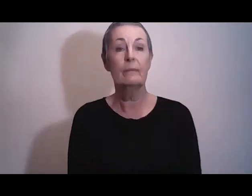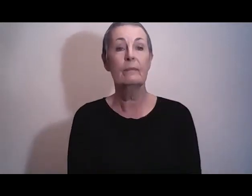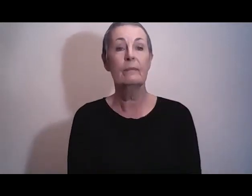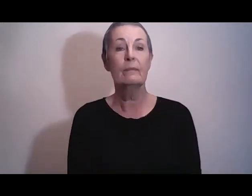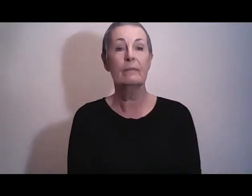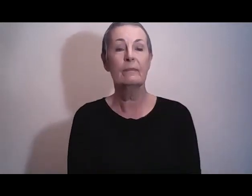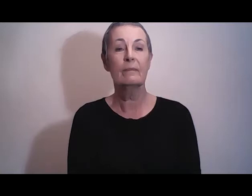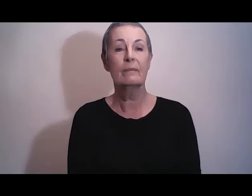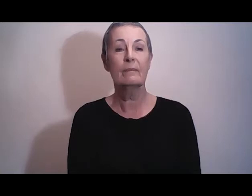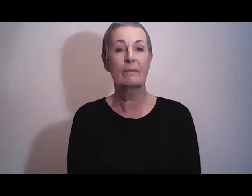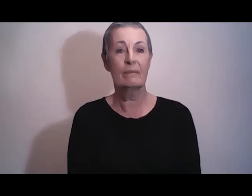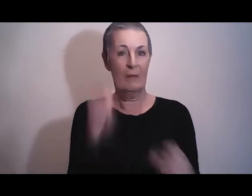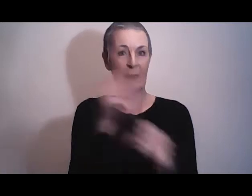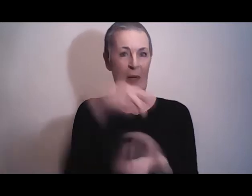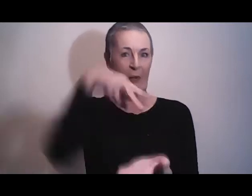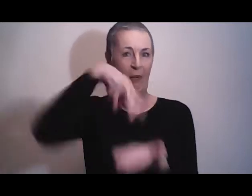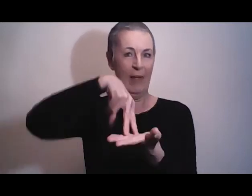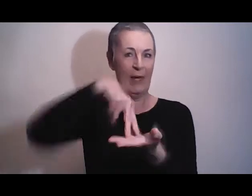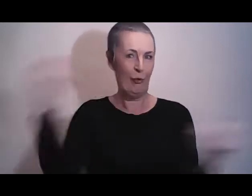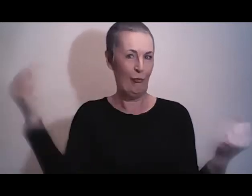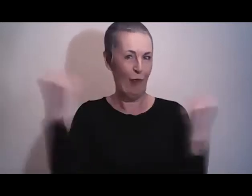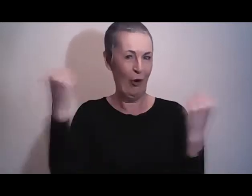And this will make your legs really strong.